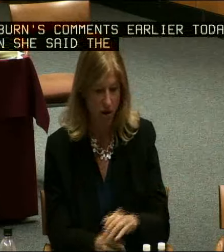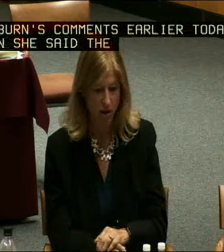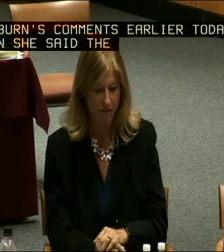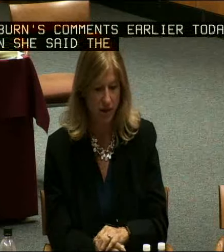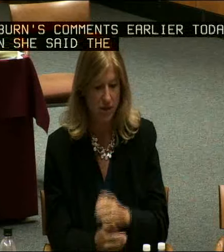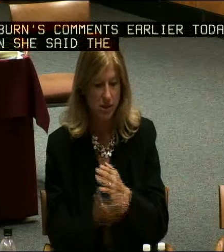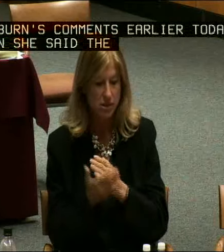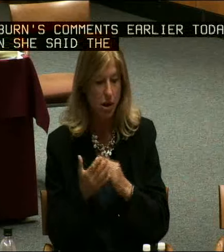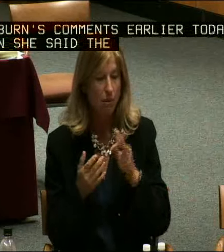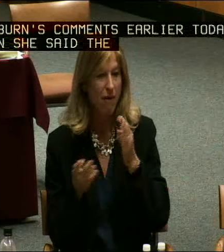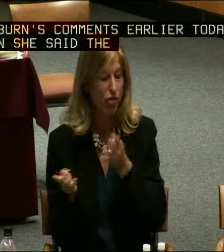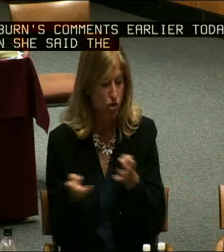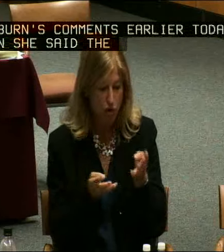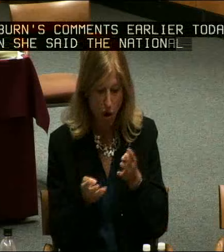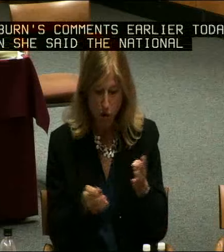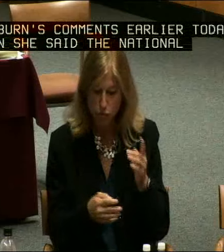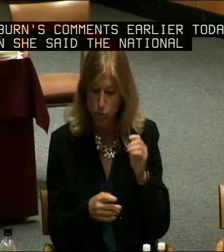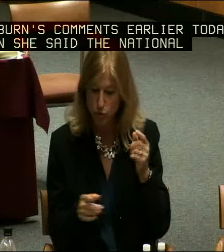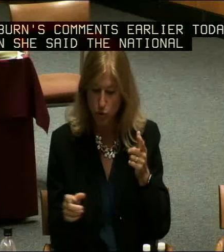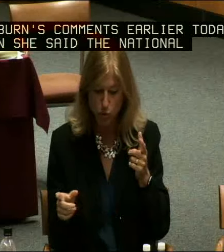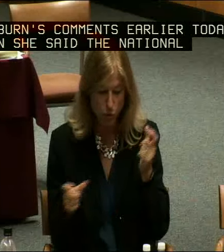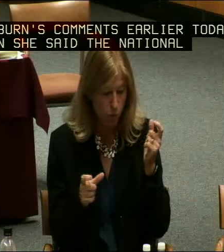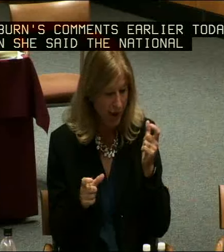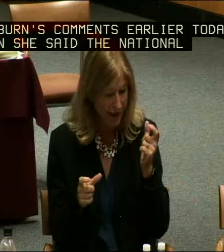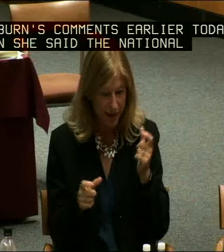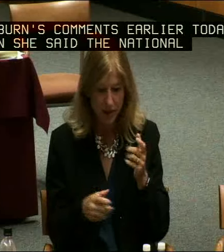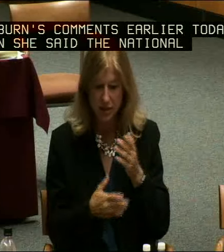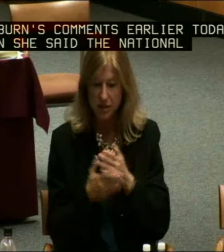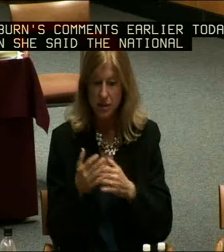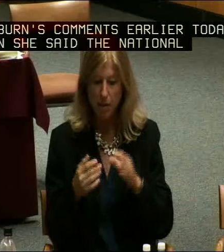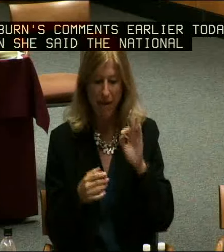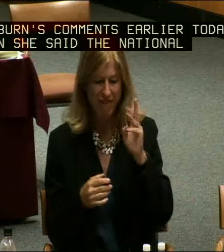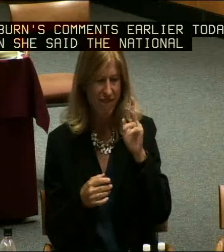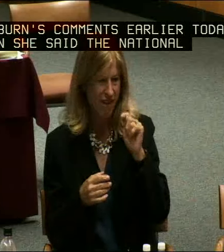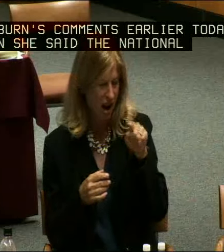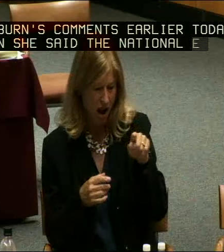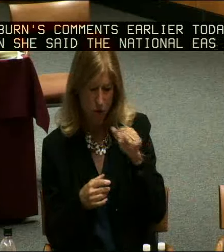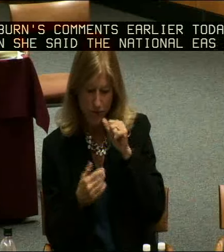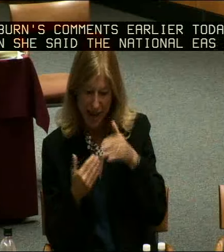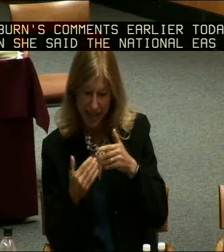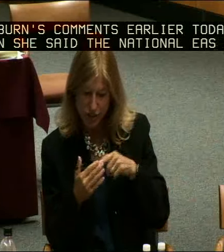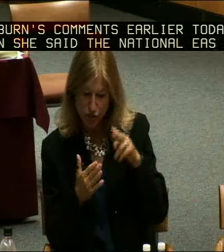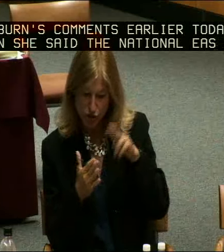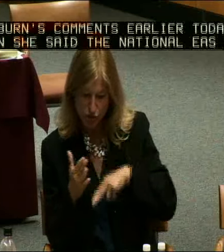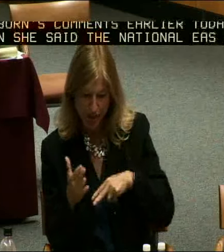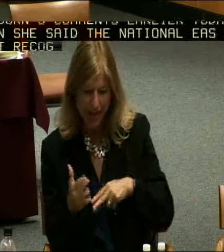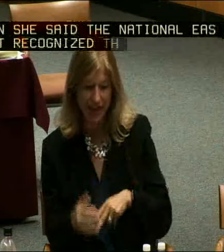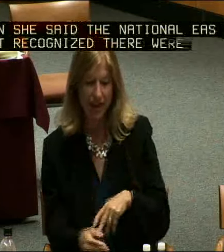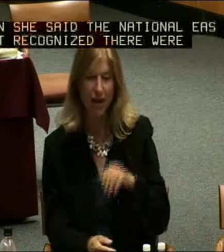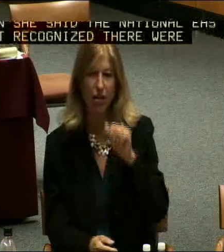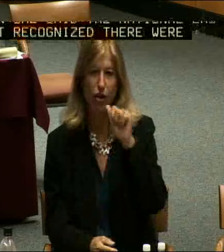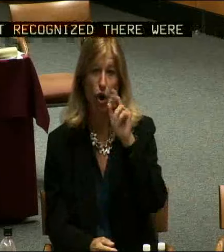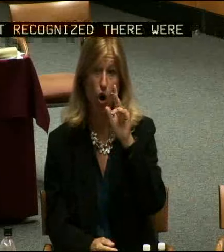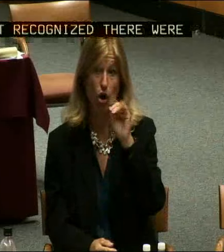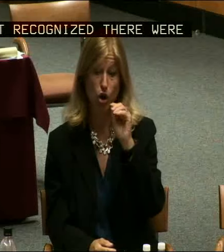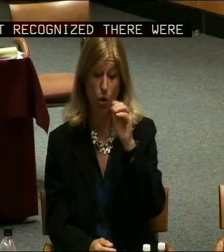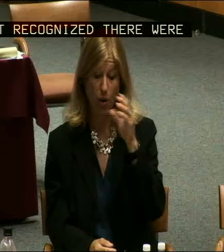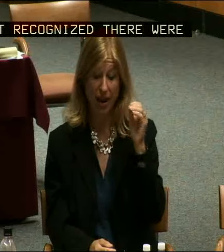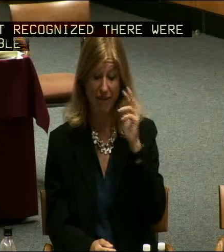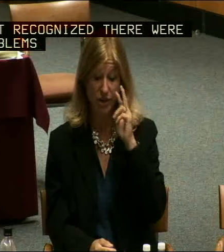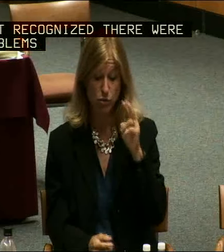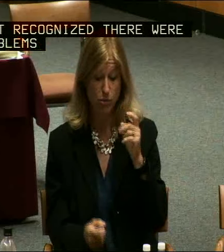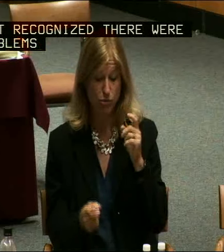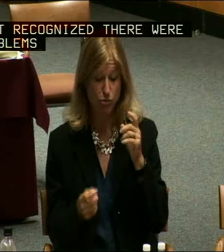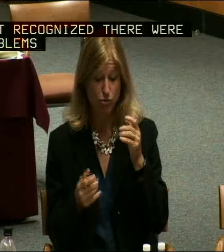accessibility problems that needed to be resolved. The pass-through speed, the font size that was not easy for people